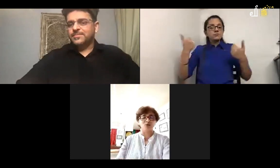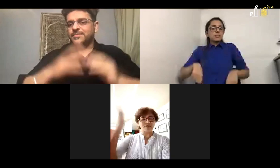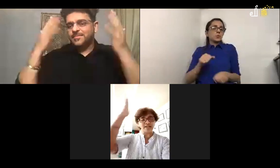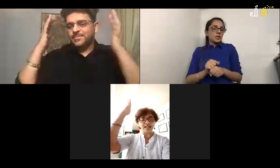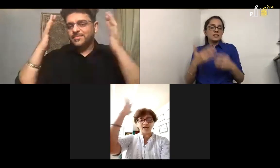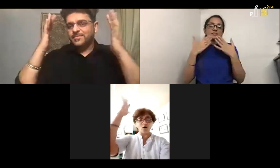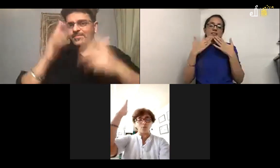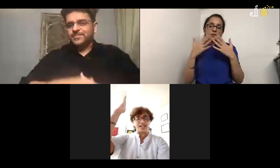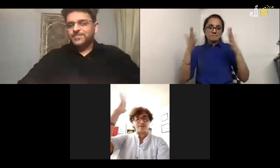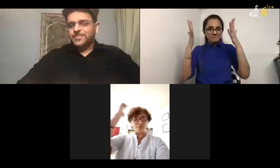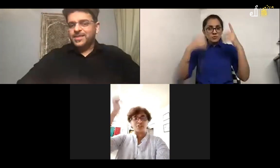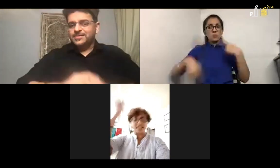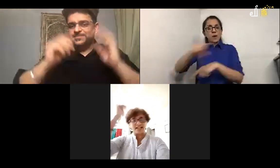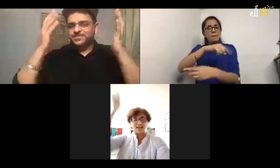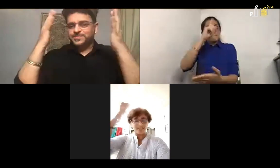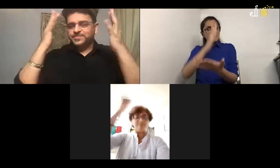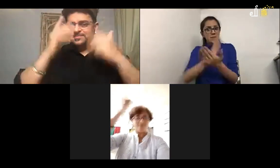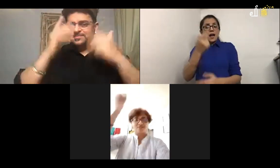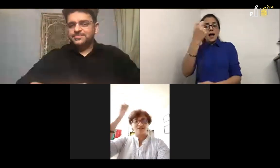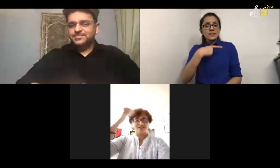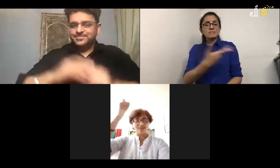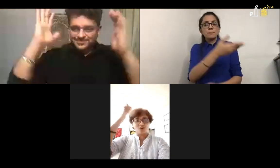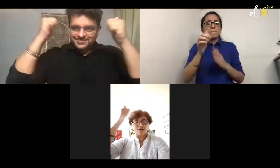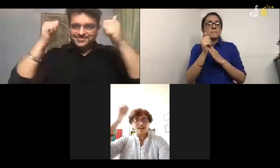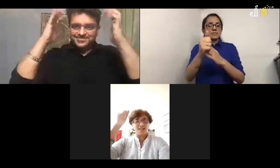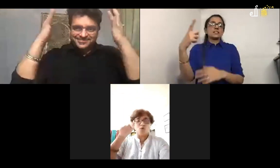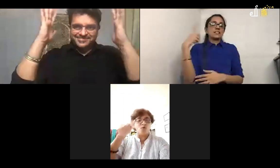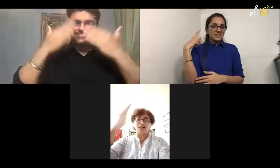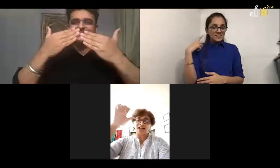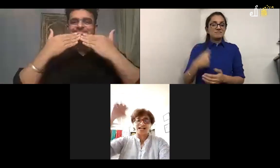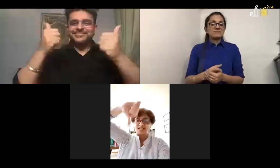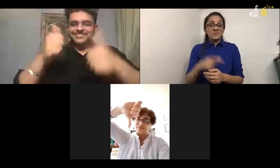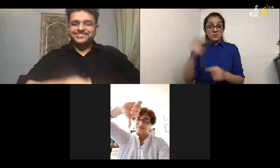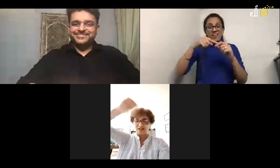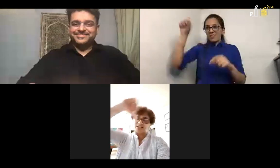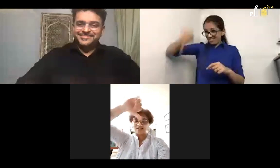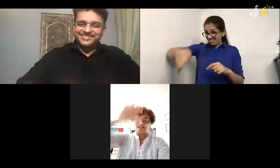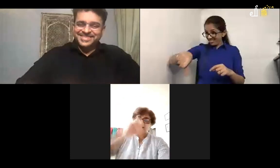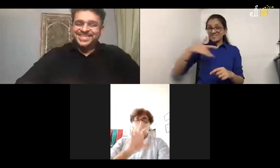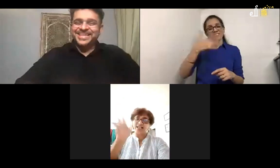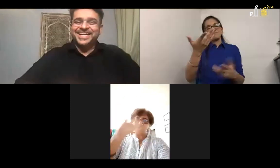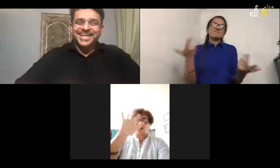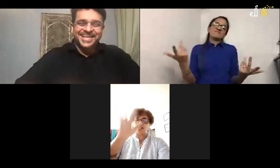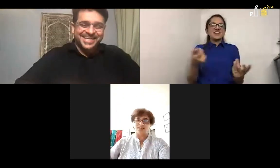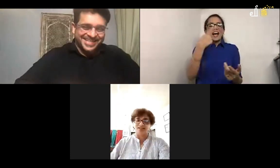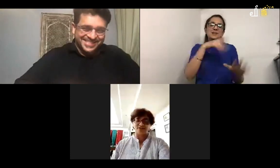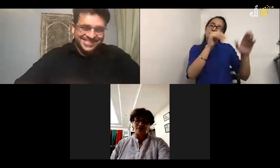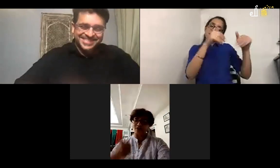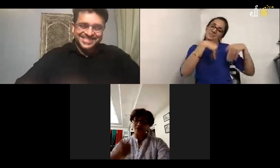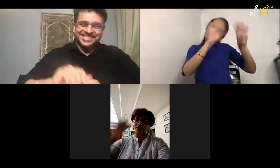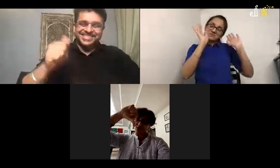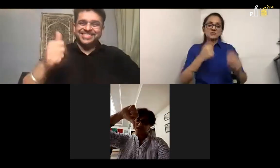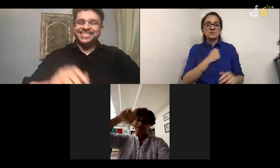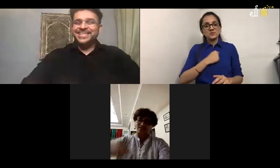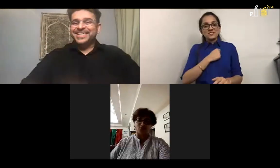So everybody, I hope you believe the mission leader, Alim. If you vote against, then we'll, then Alim, sorry, huh? If